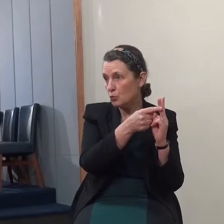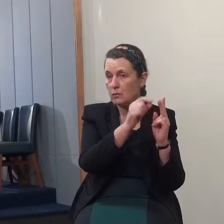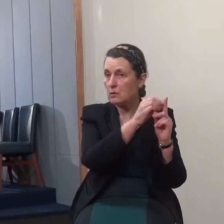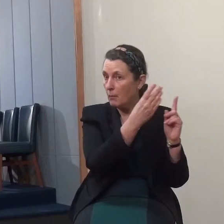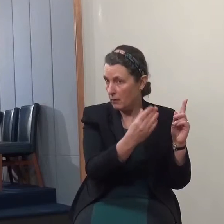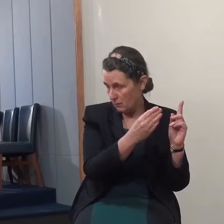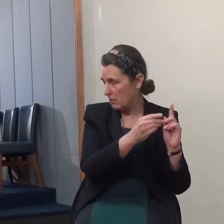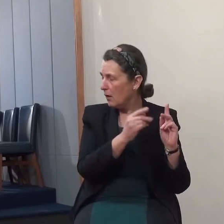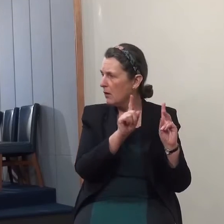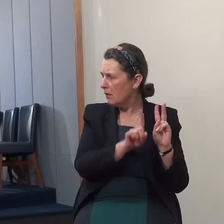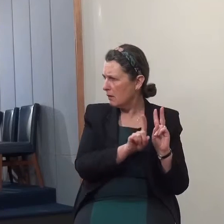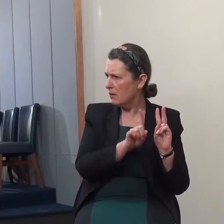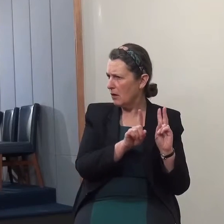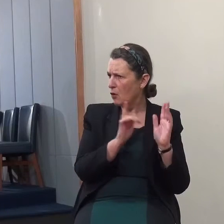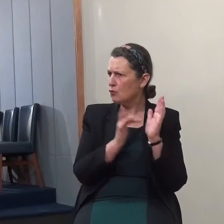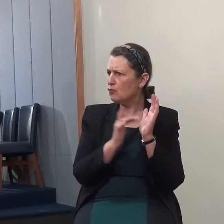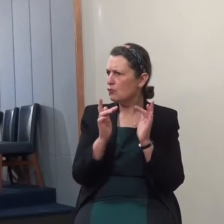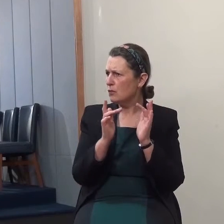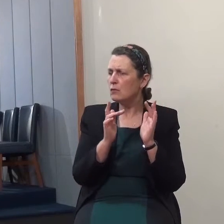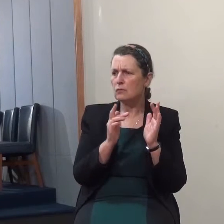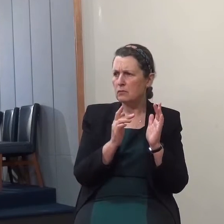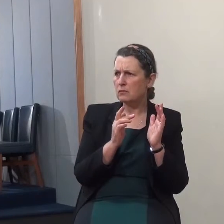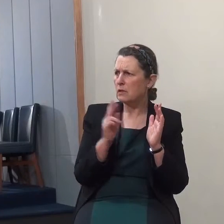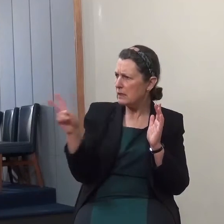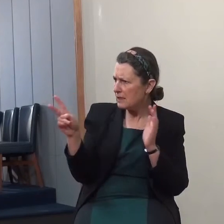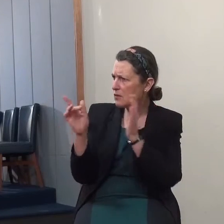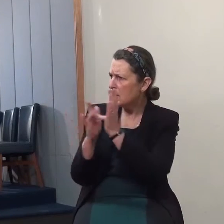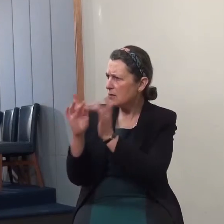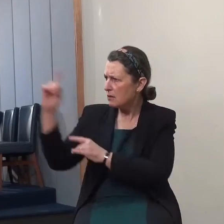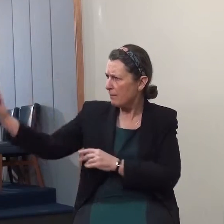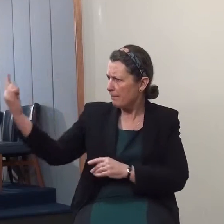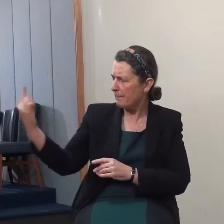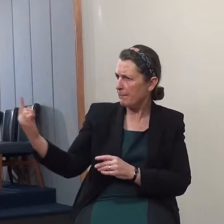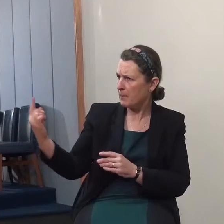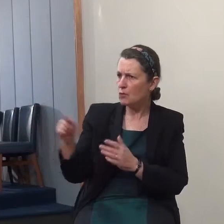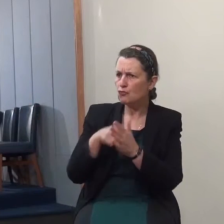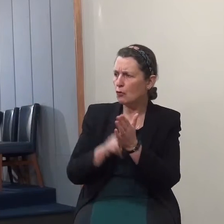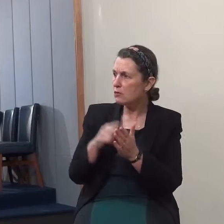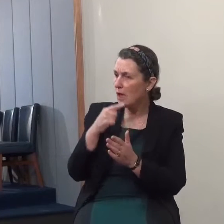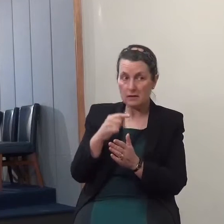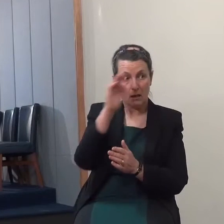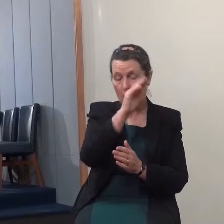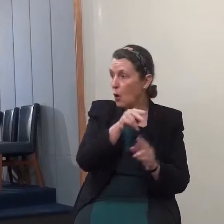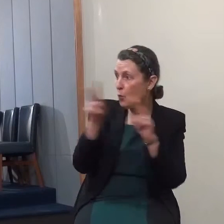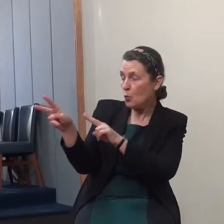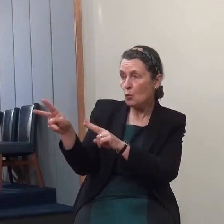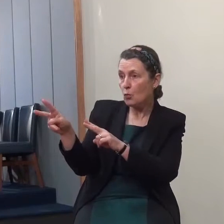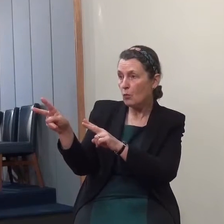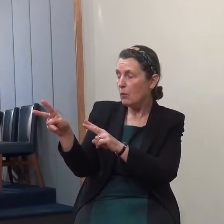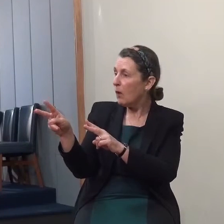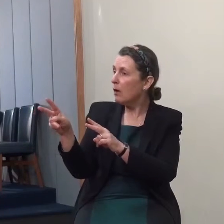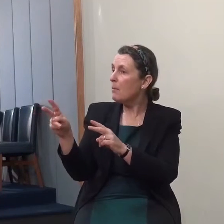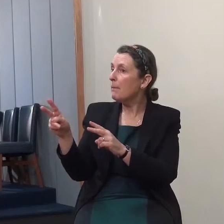he walked, he said, "Behold, the Lamb of God." And they knew what that meant.